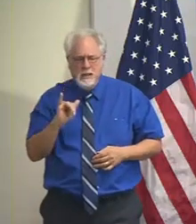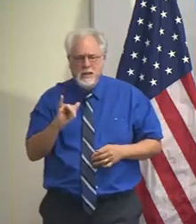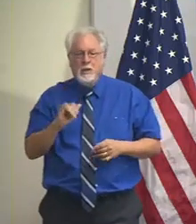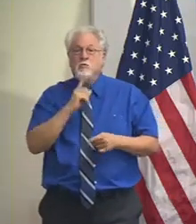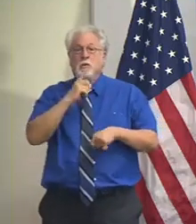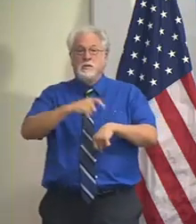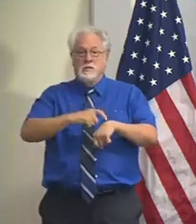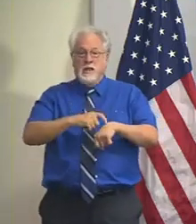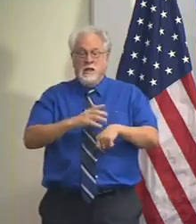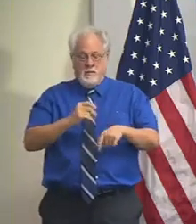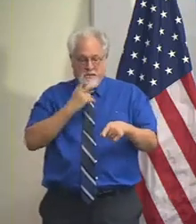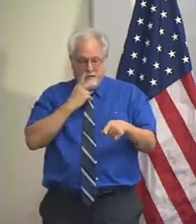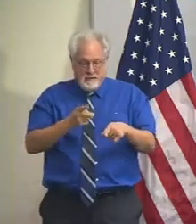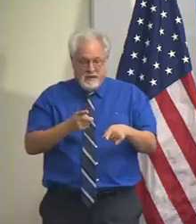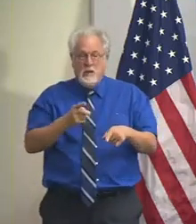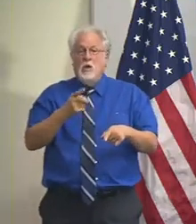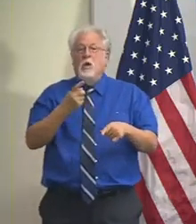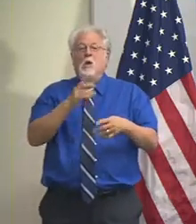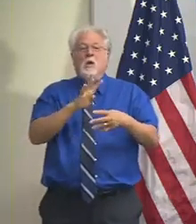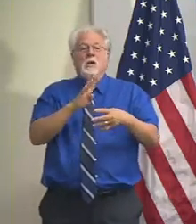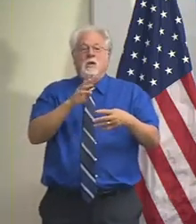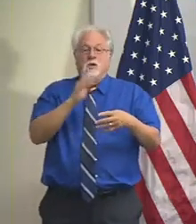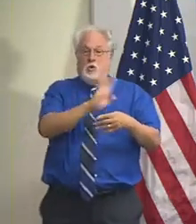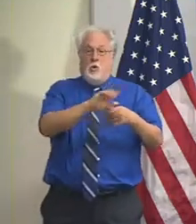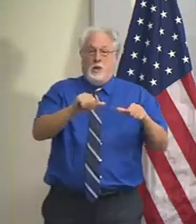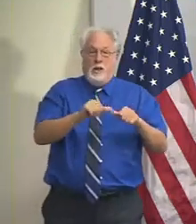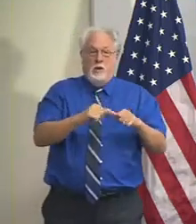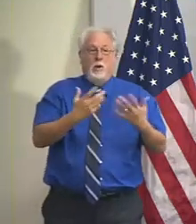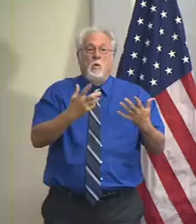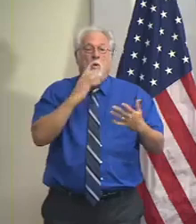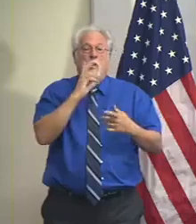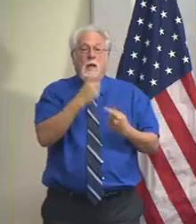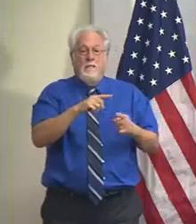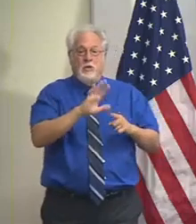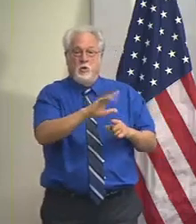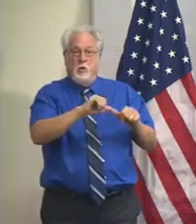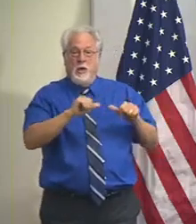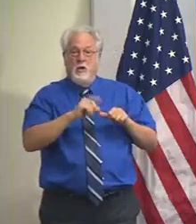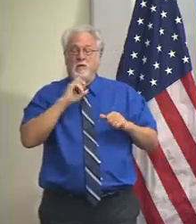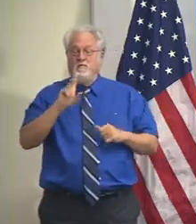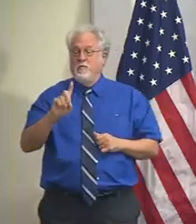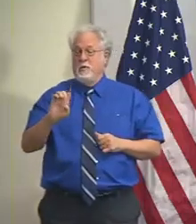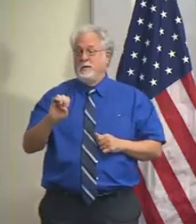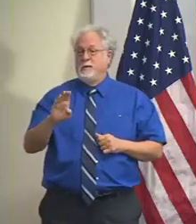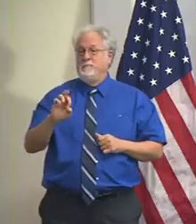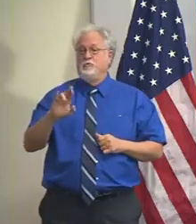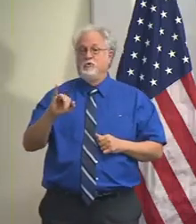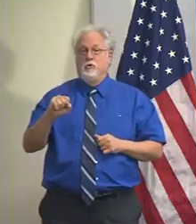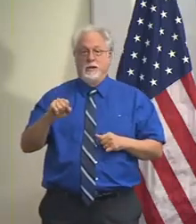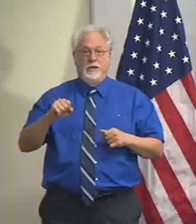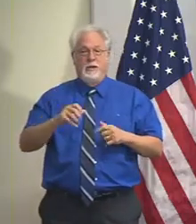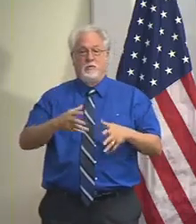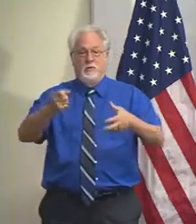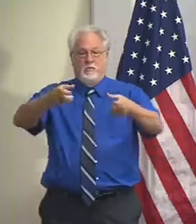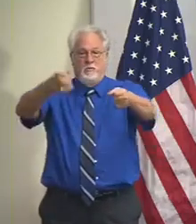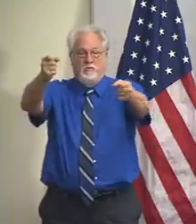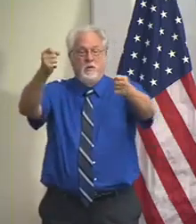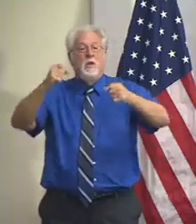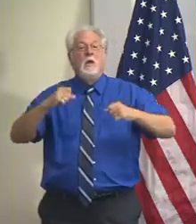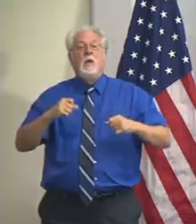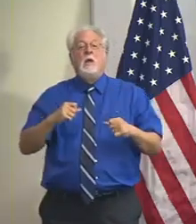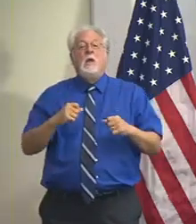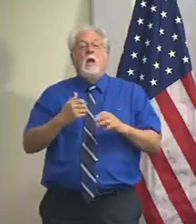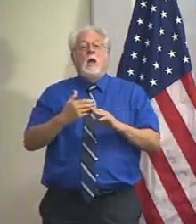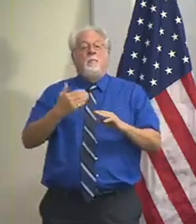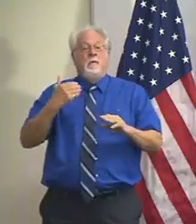real time, and you can see what's scheduled in your area in terms of debris removal. I was asked to pass along that